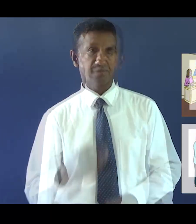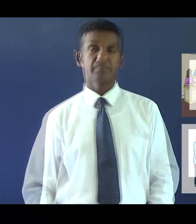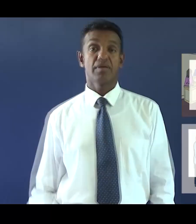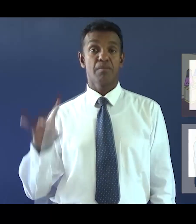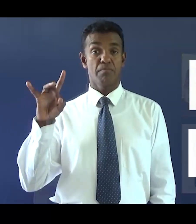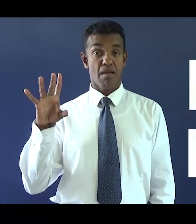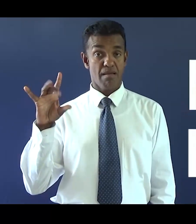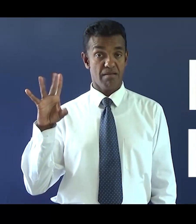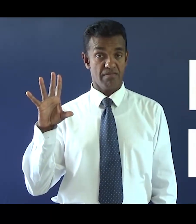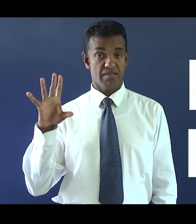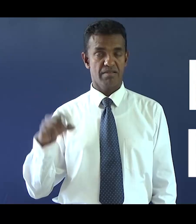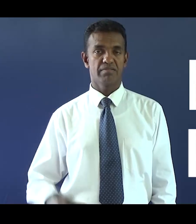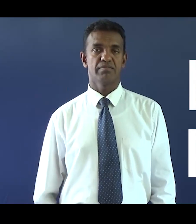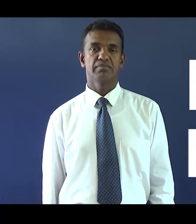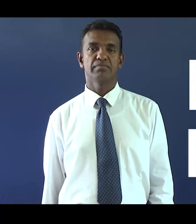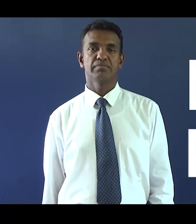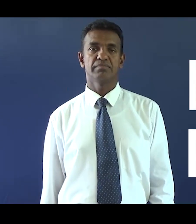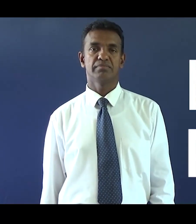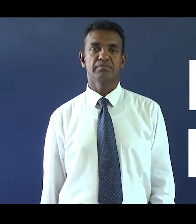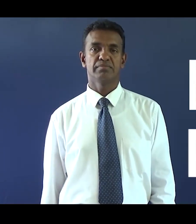Not being tortured or treated cruelly.